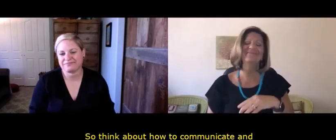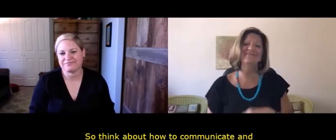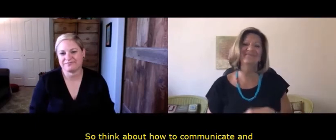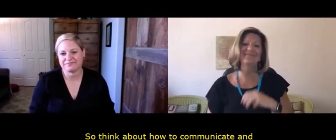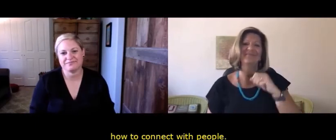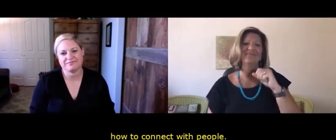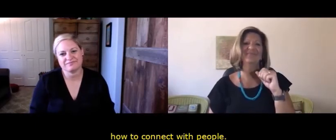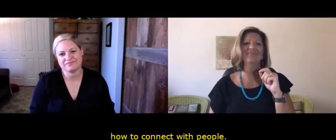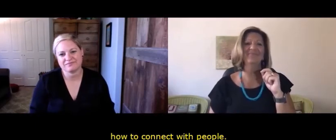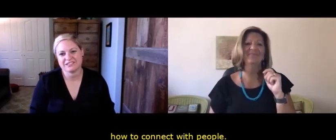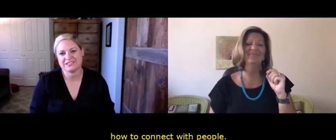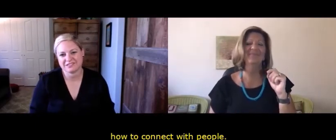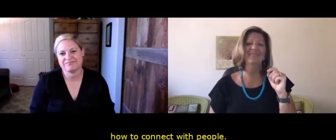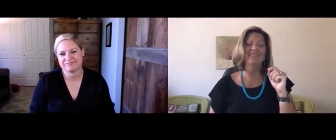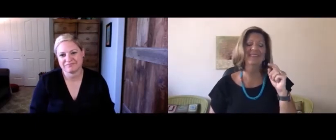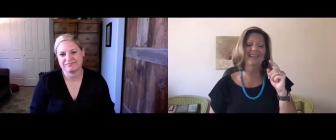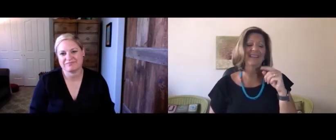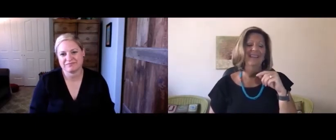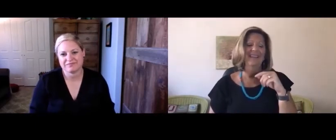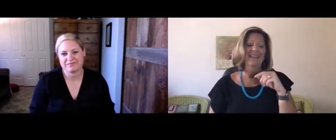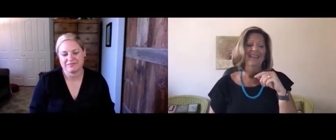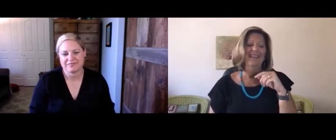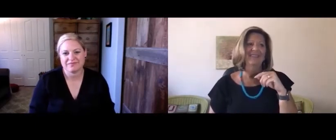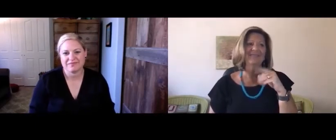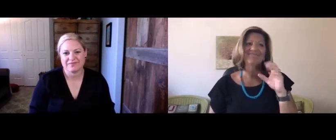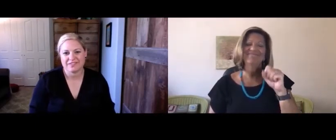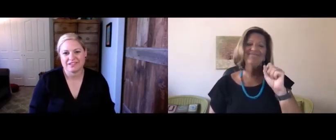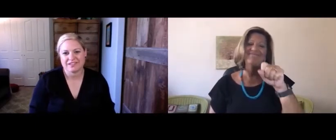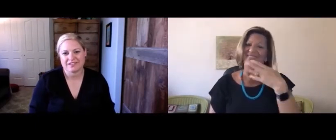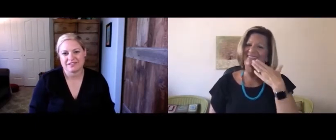think about how to communicate and how to connect with people.